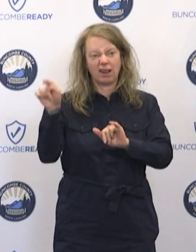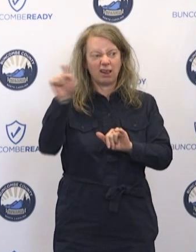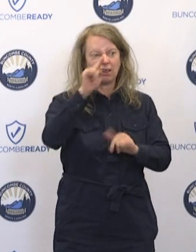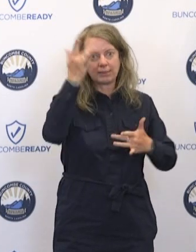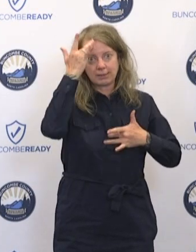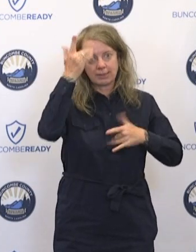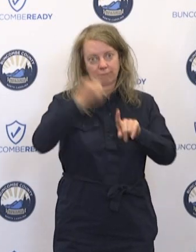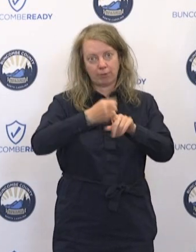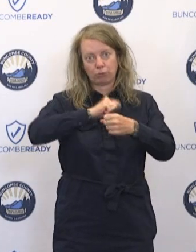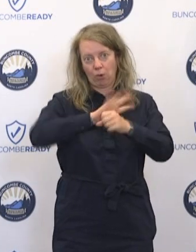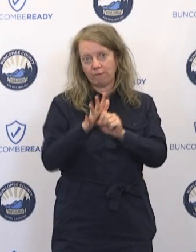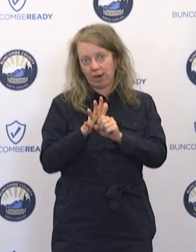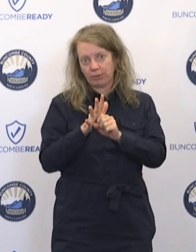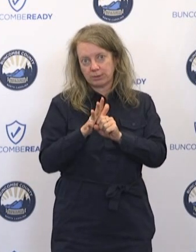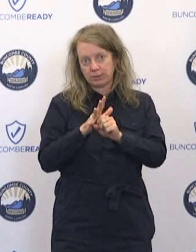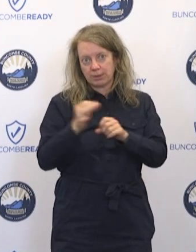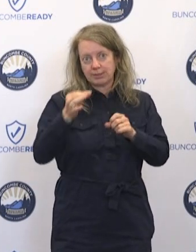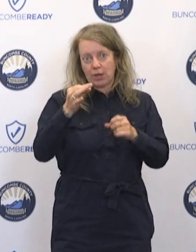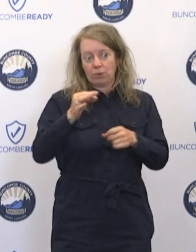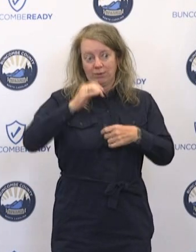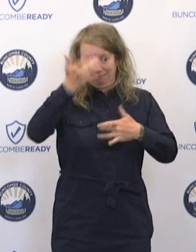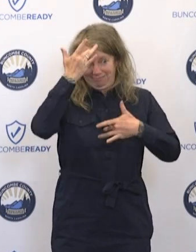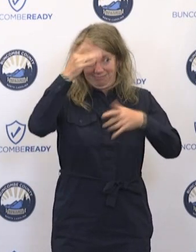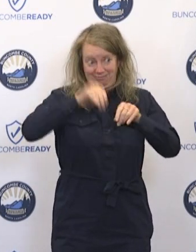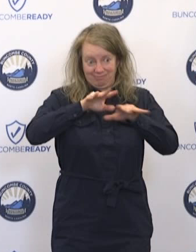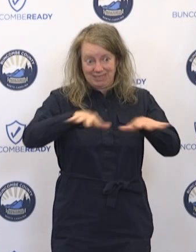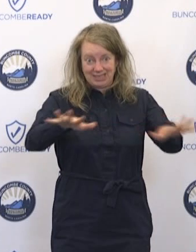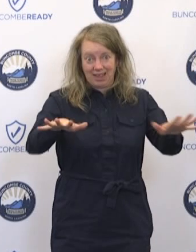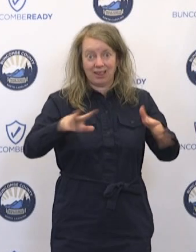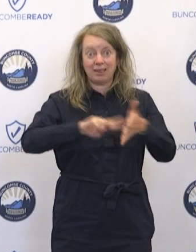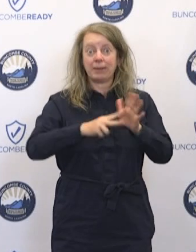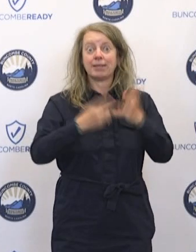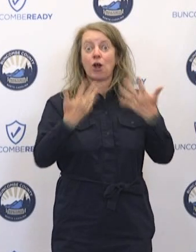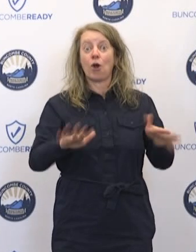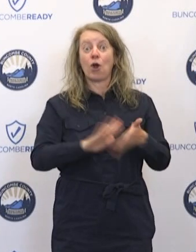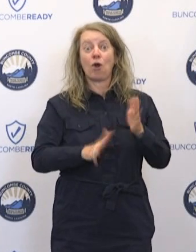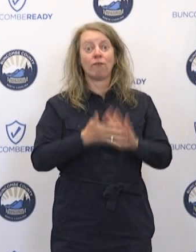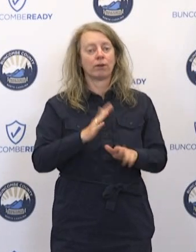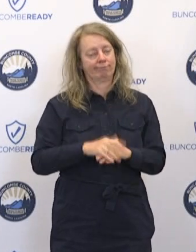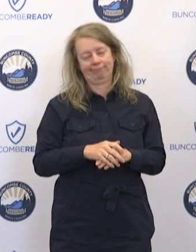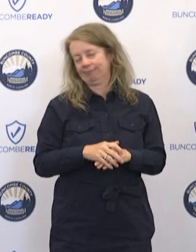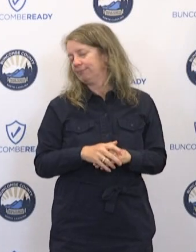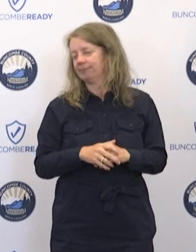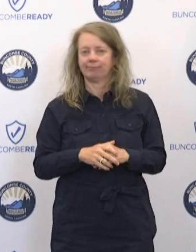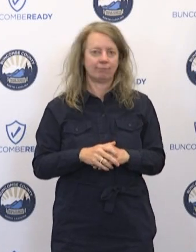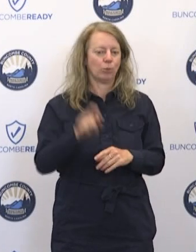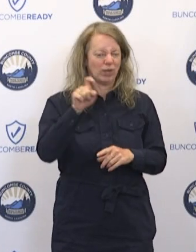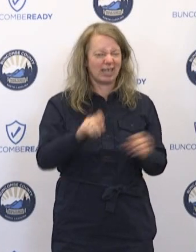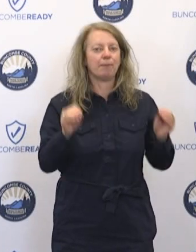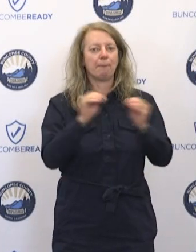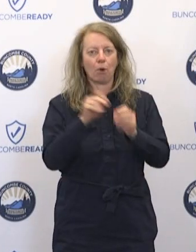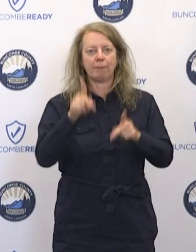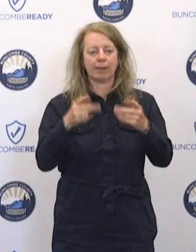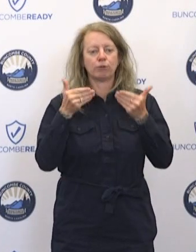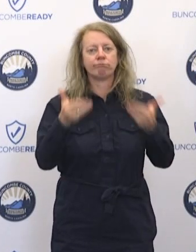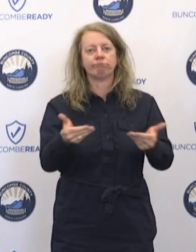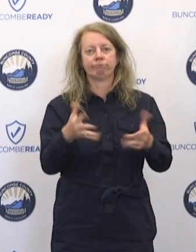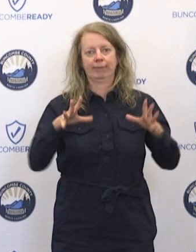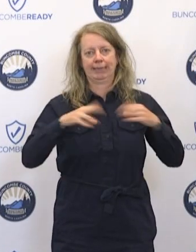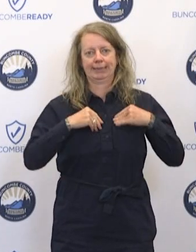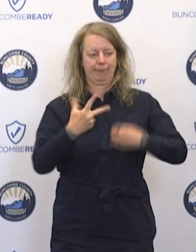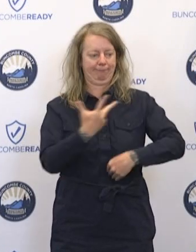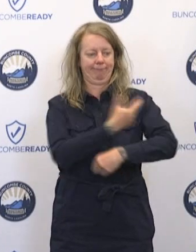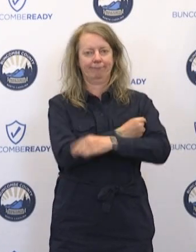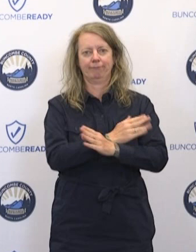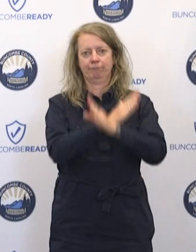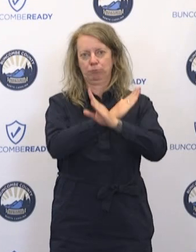circulating, we are not at the finish line yet. Until more of the population is vaccinated, testing remains